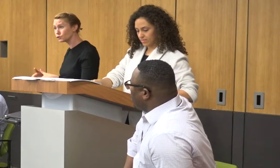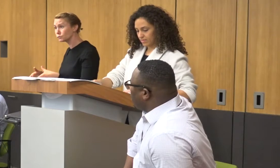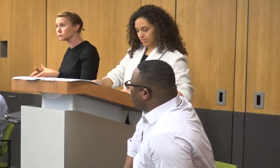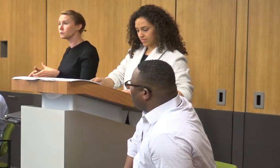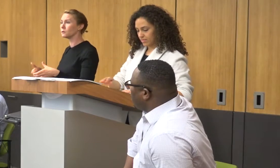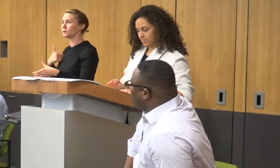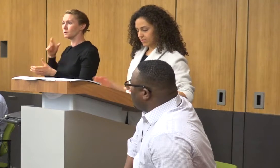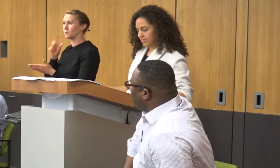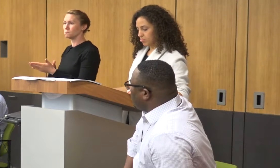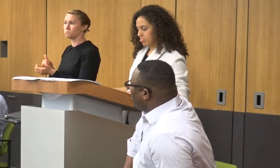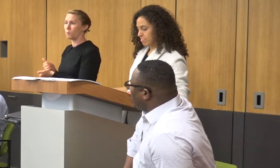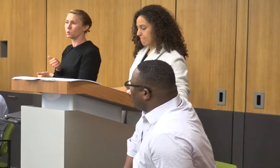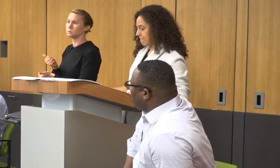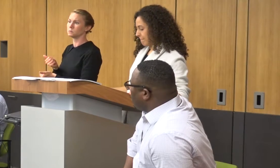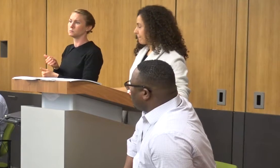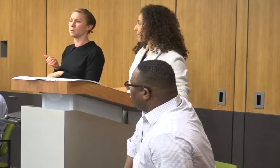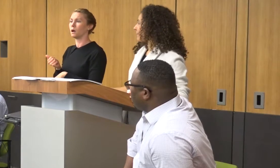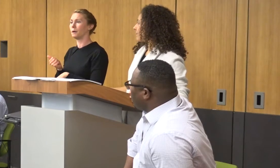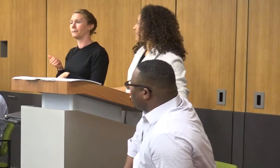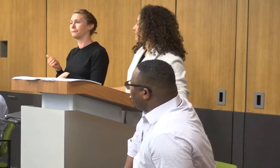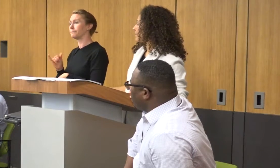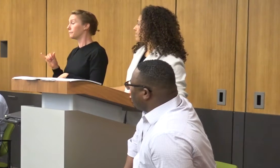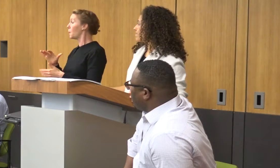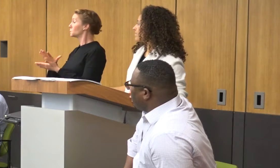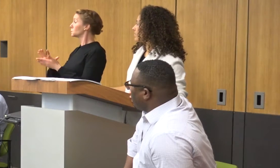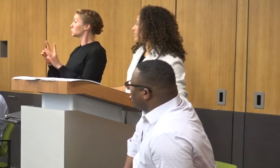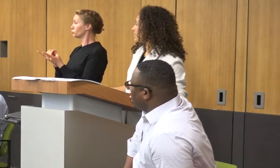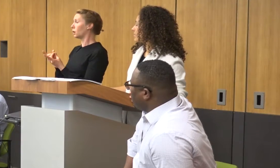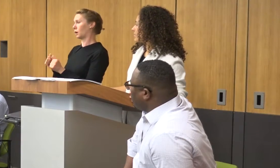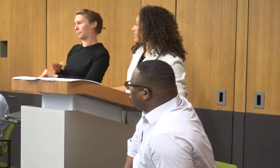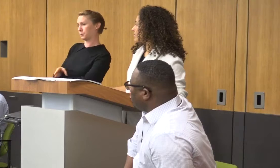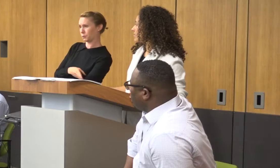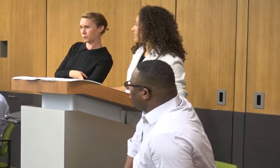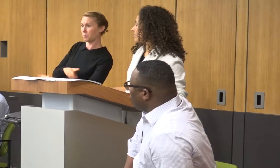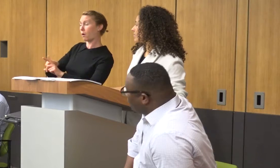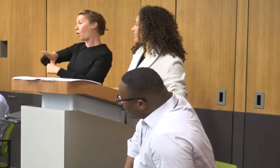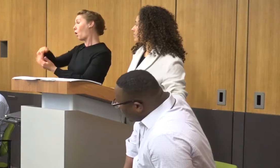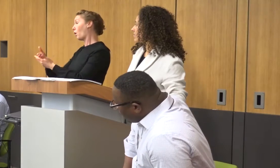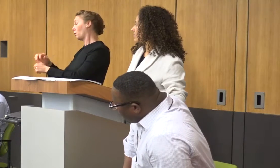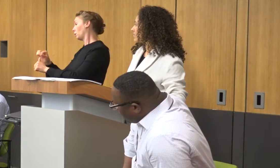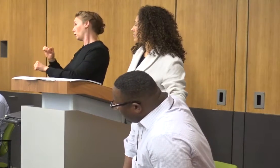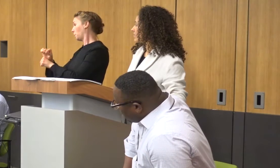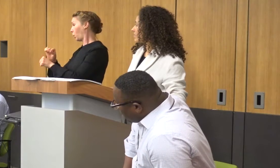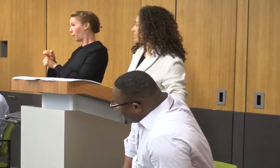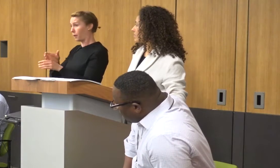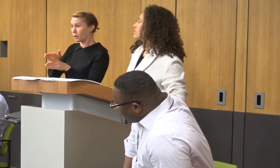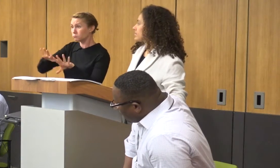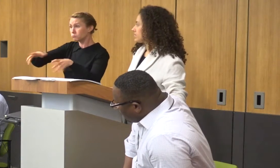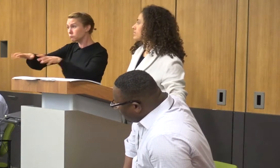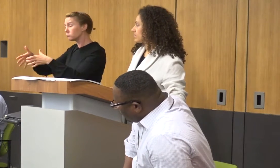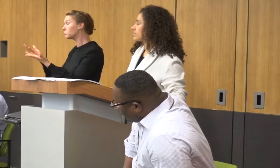that I found again coming out of the school district that can be improved across all employment platforms is